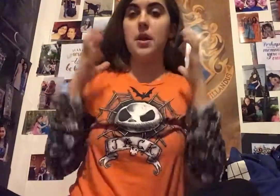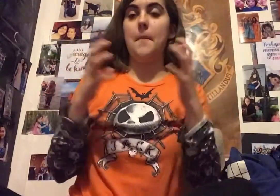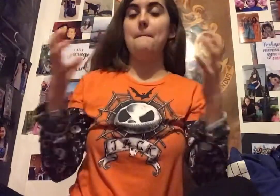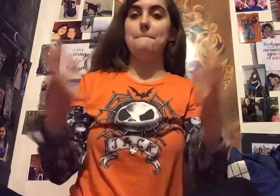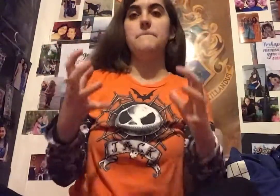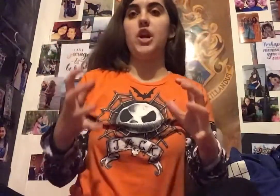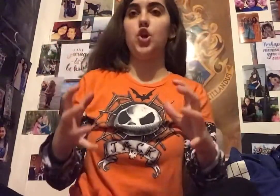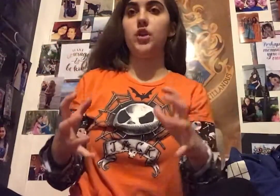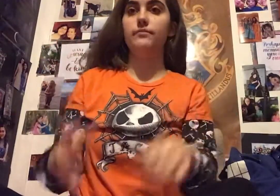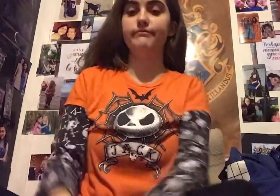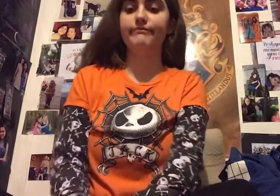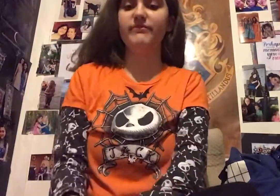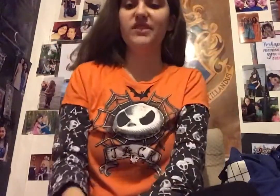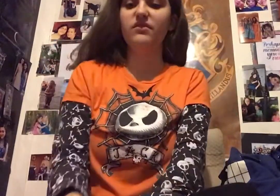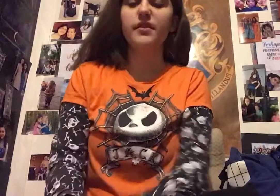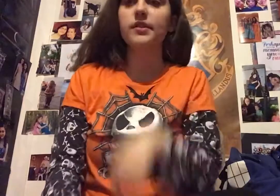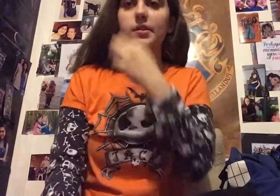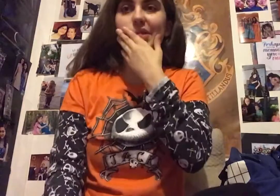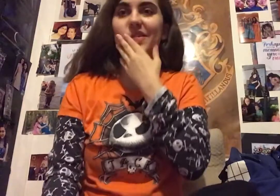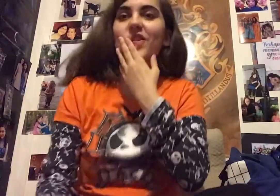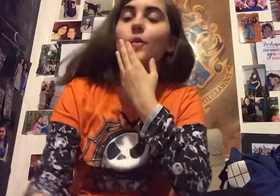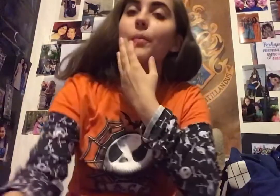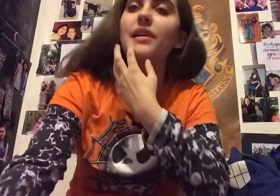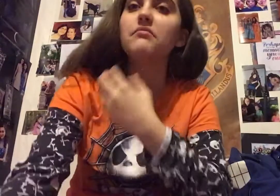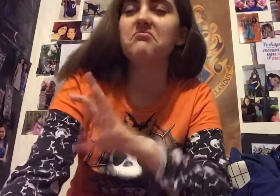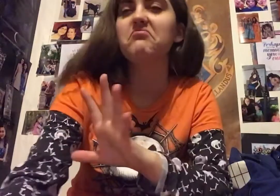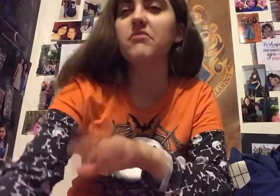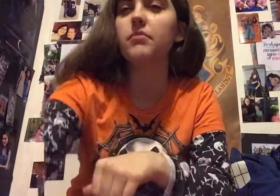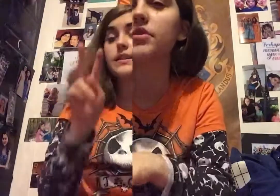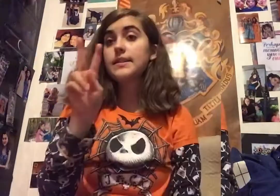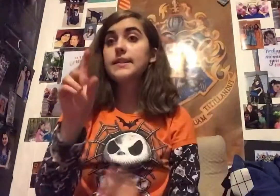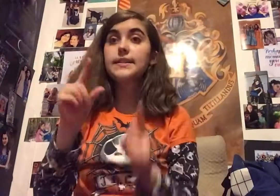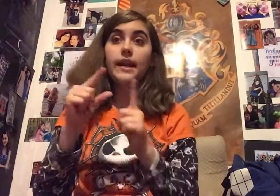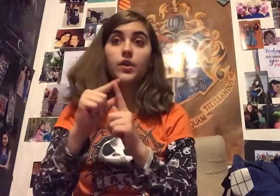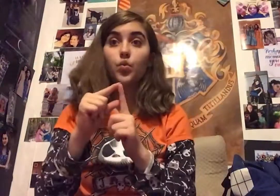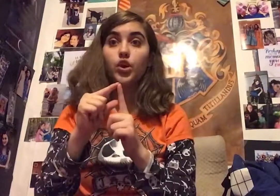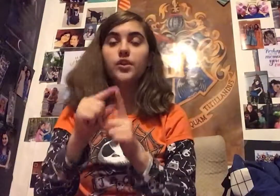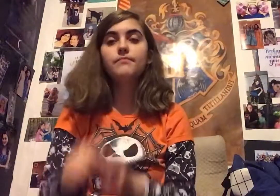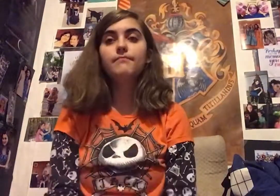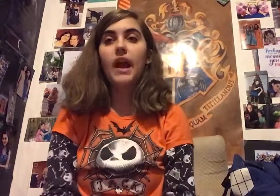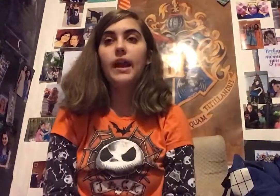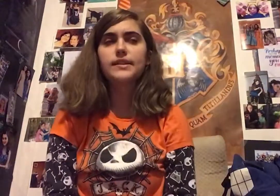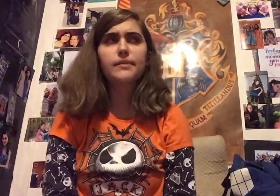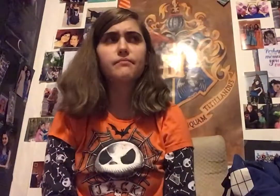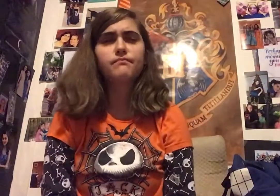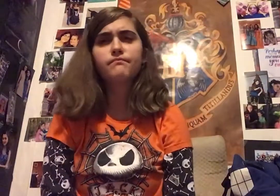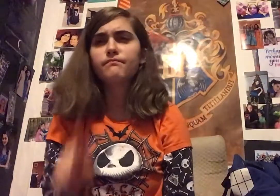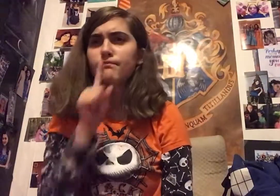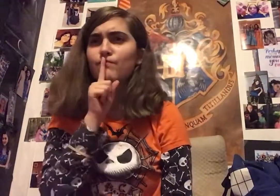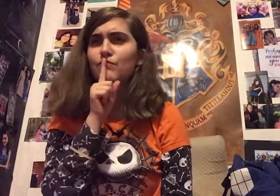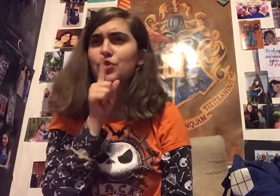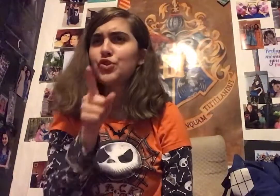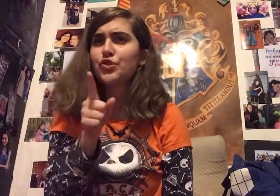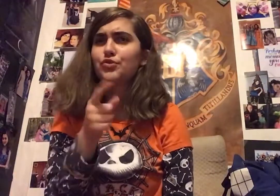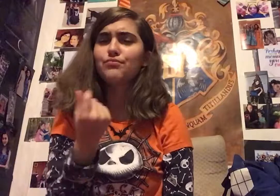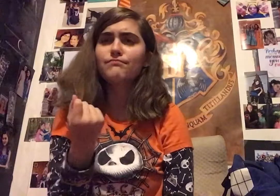like beard. It's a little more difficult, but second word, as I'm sure you